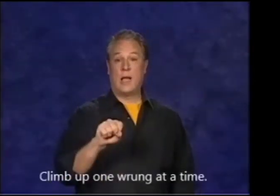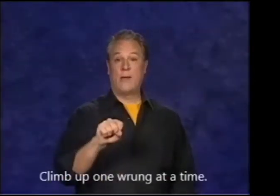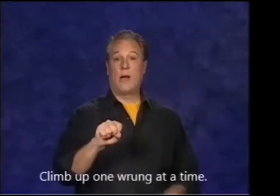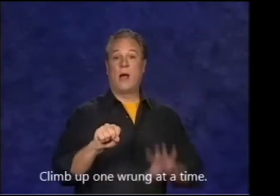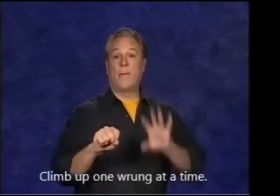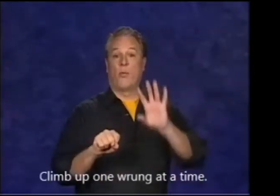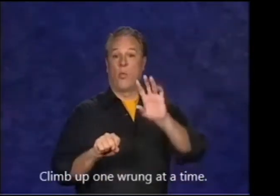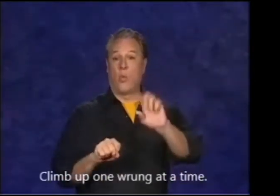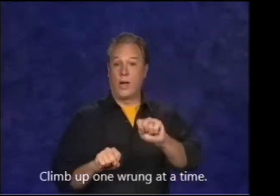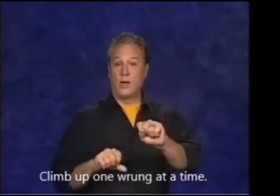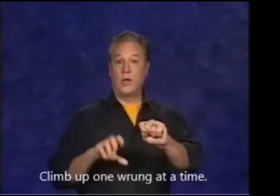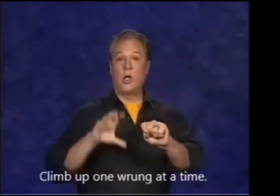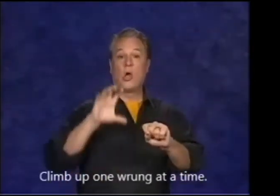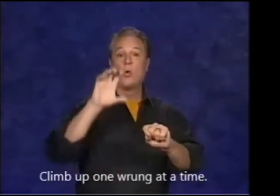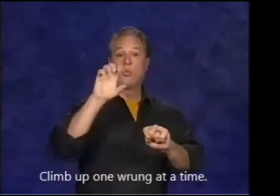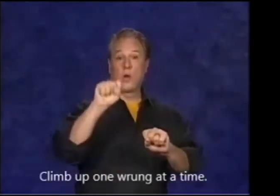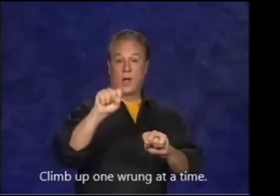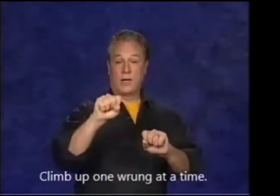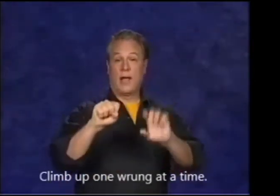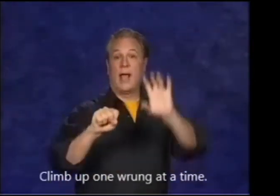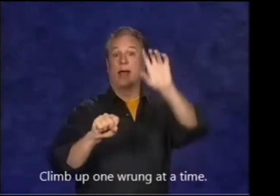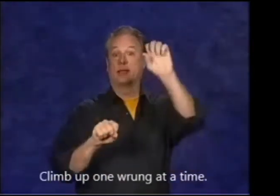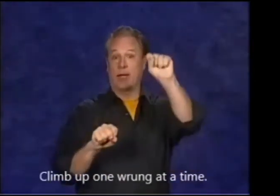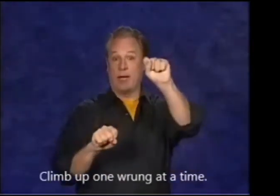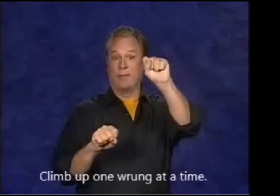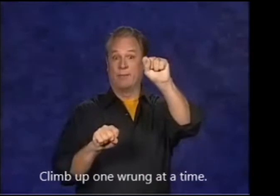Climb up one rung at a time.